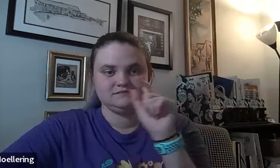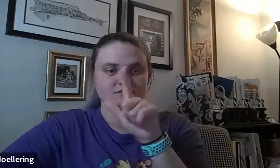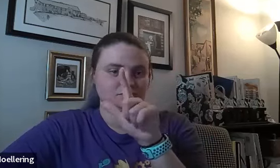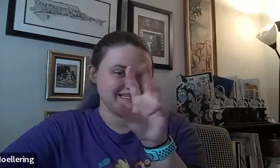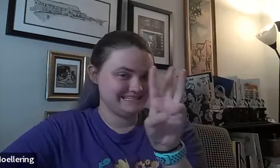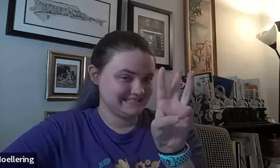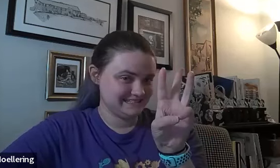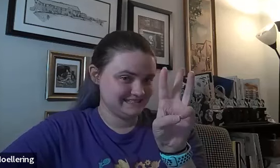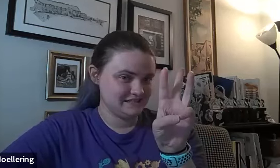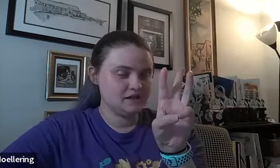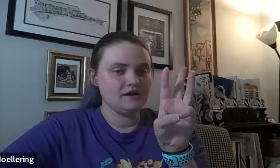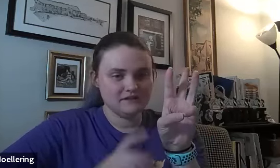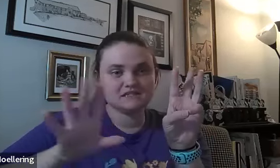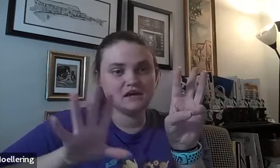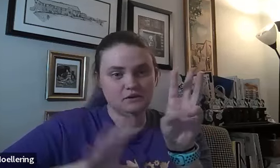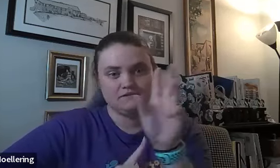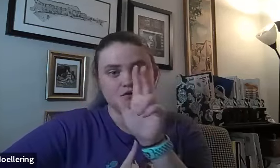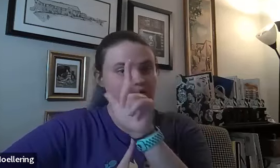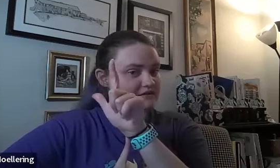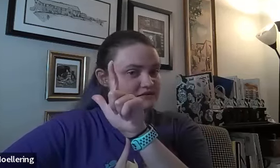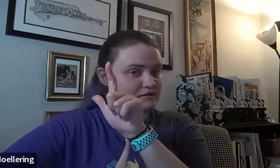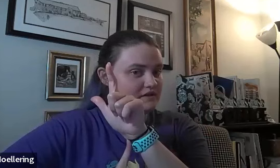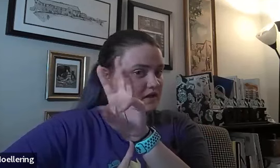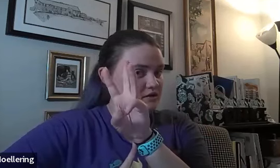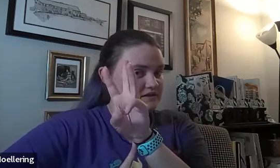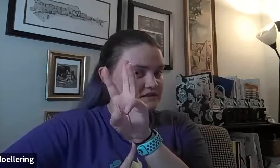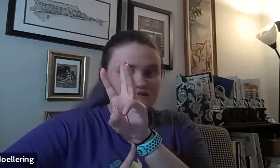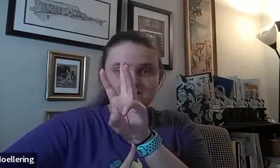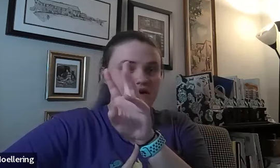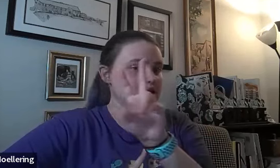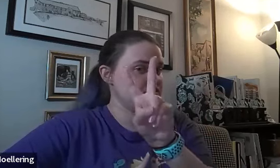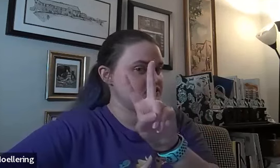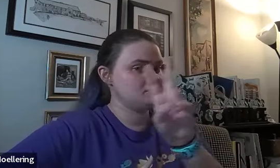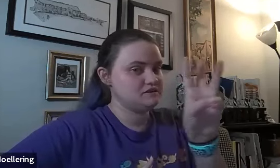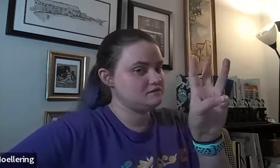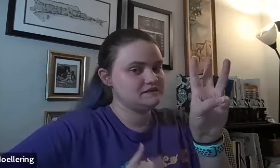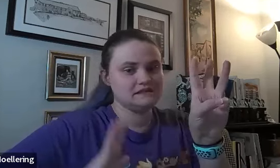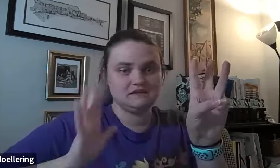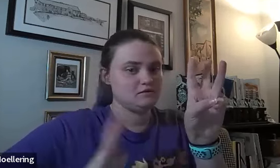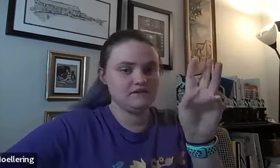So 26. This is another one. If you like doing the L and the 6, that's fine. If you like doing the 2 and the 6, either way, that's